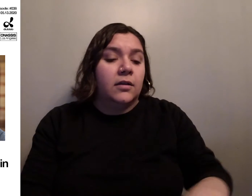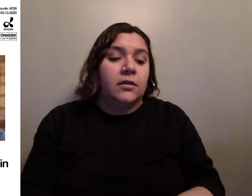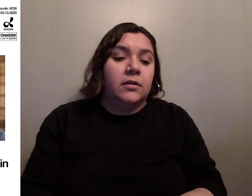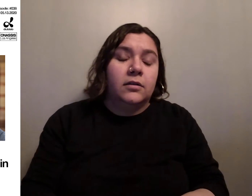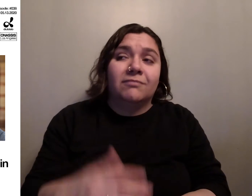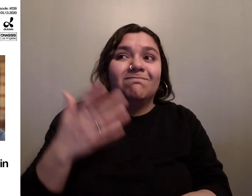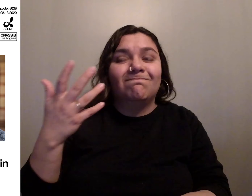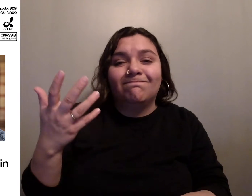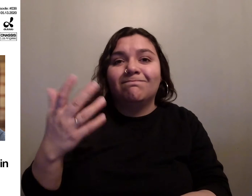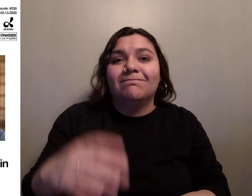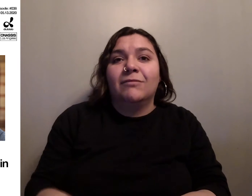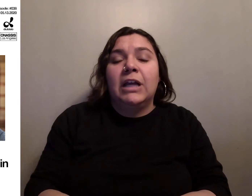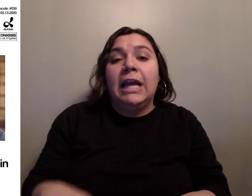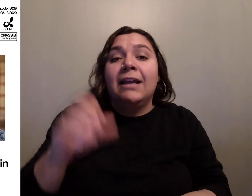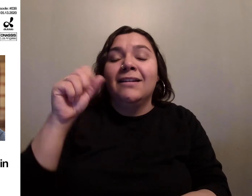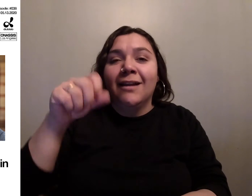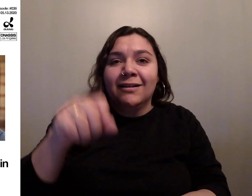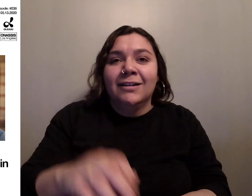pandemic?